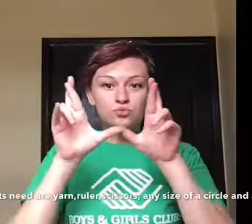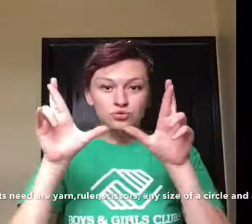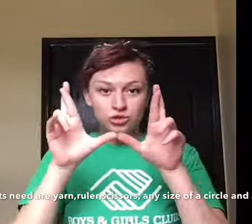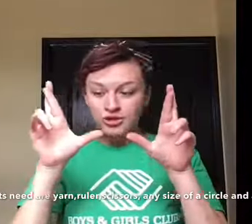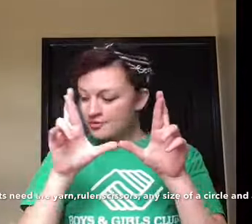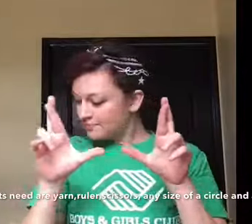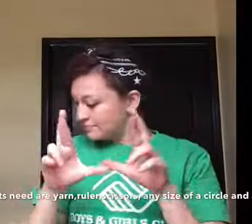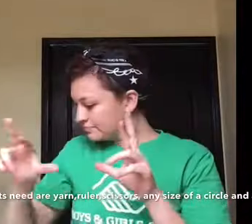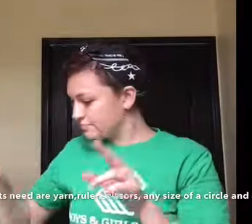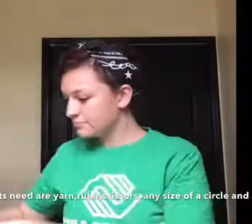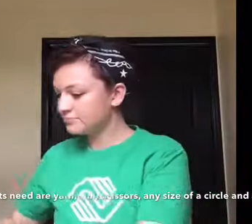ruler,